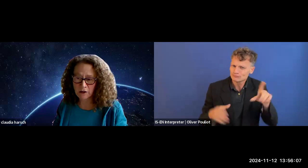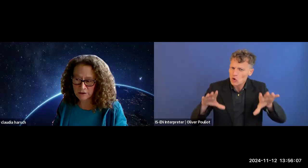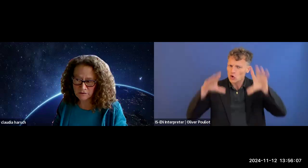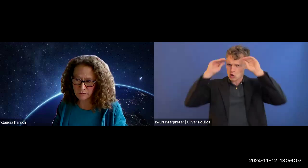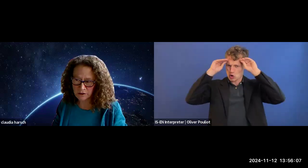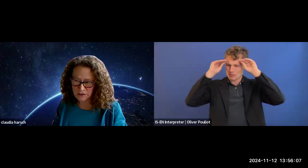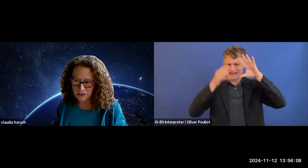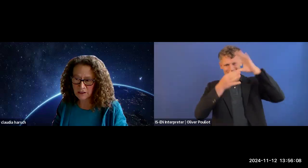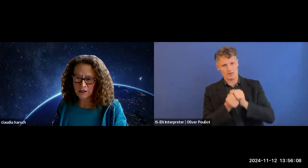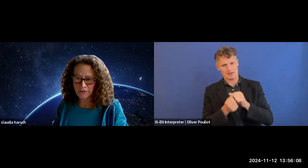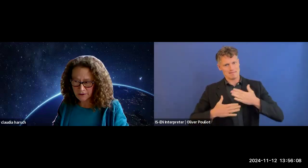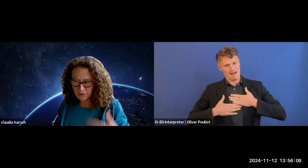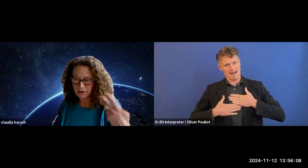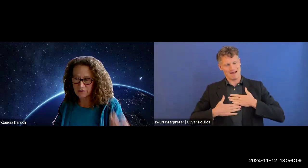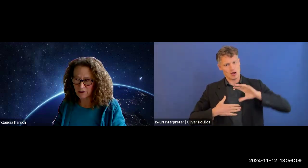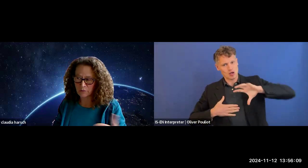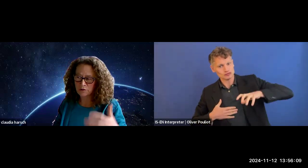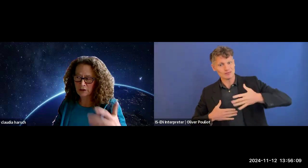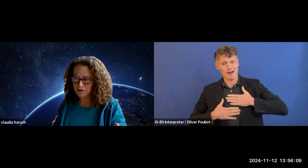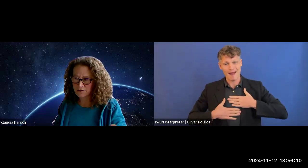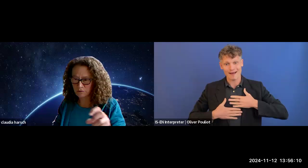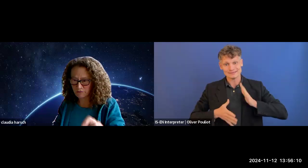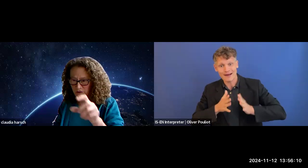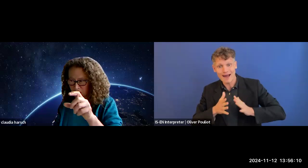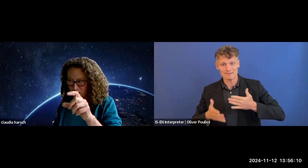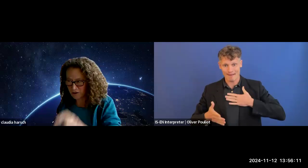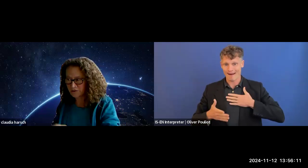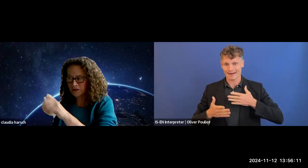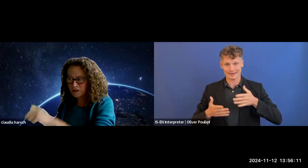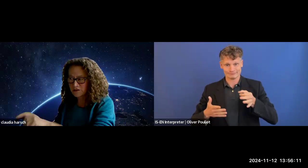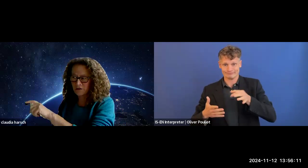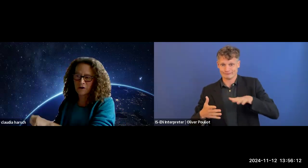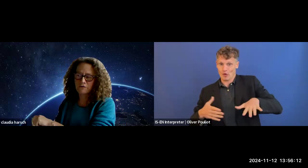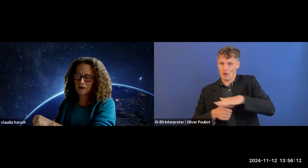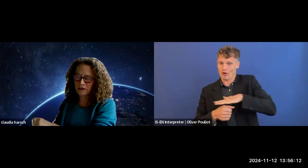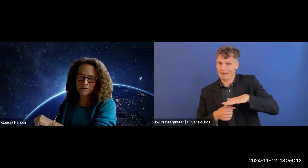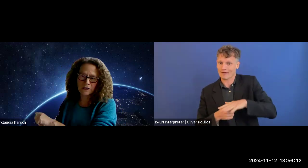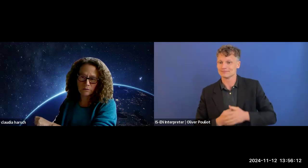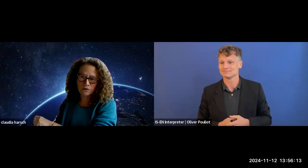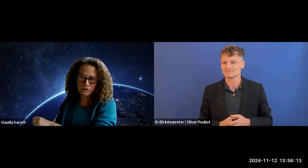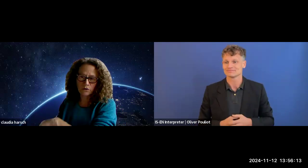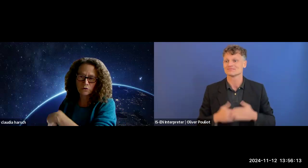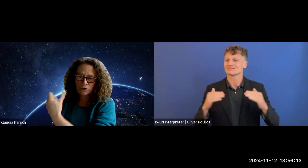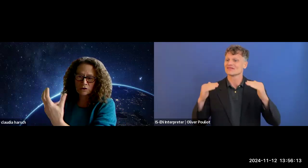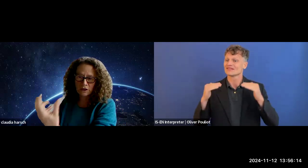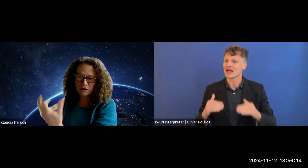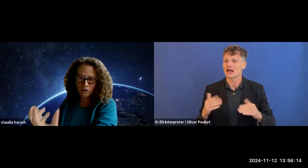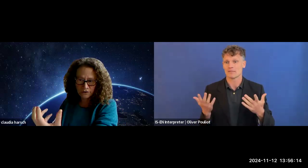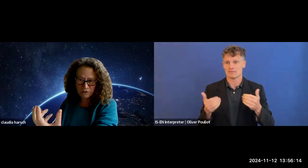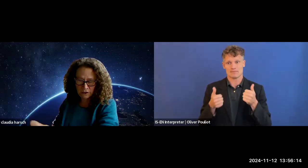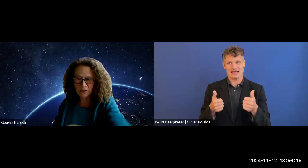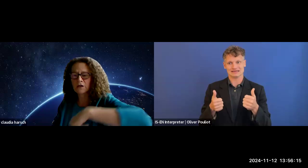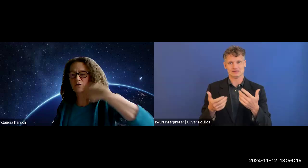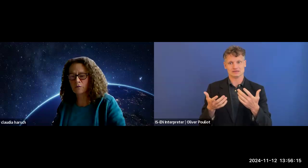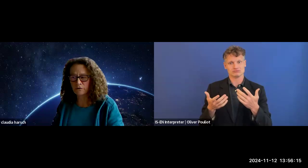adapted CFR descriptors. And then you can develop your tasks with regard to these CFR related aims. So you take